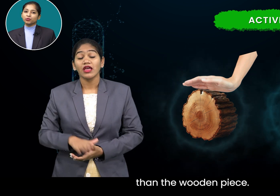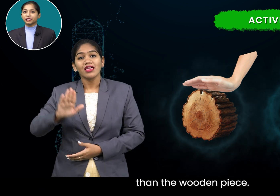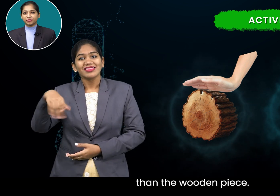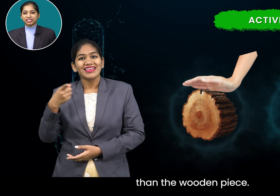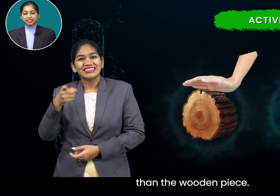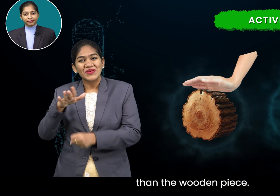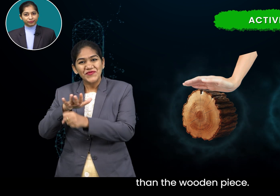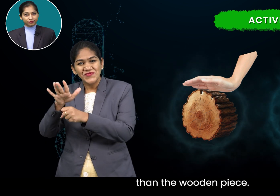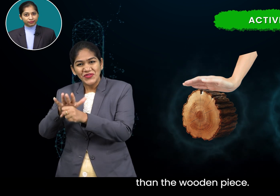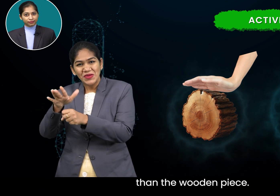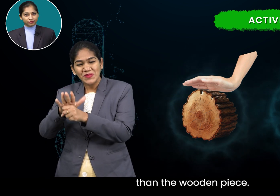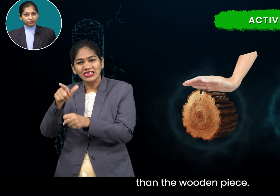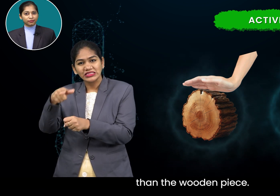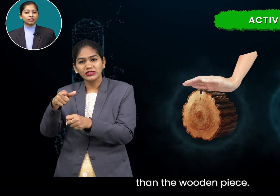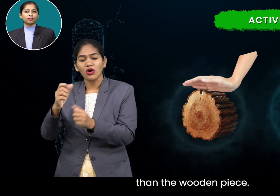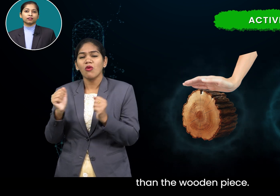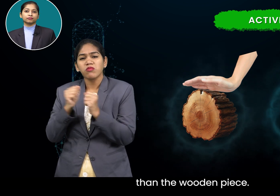than the wooden piece.